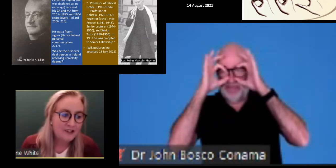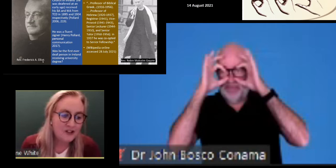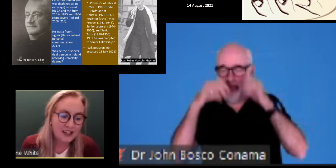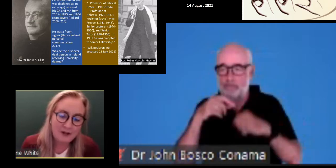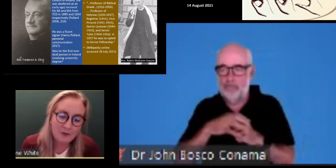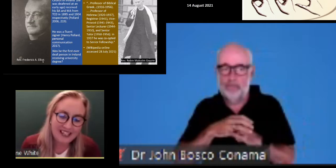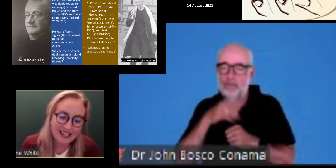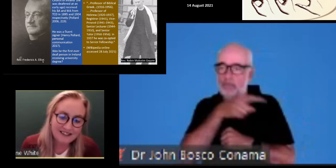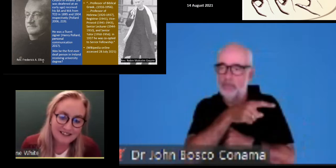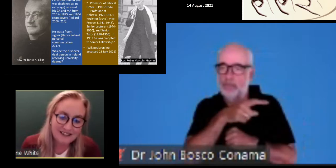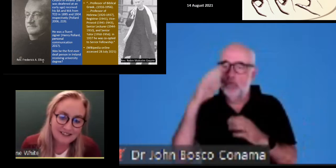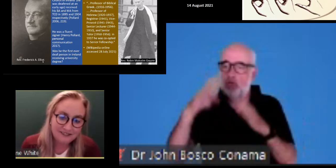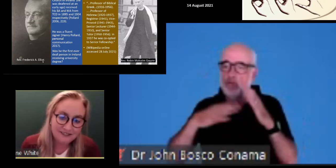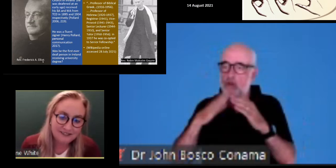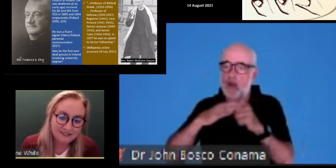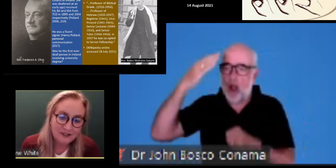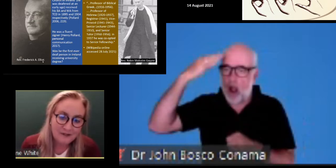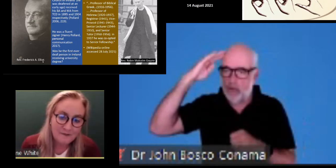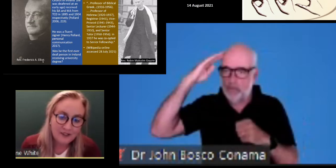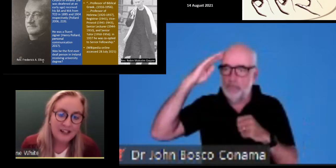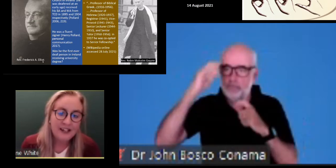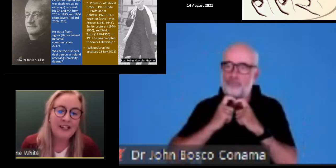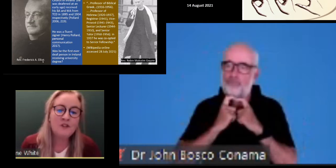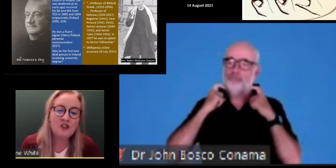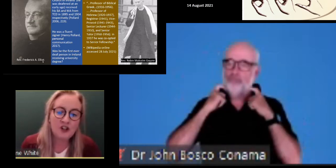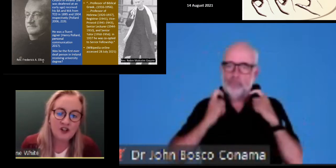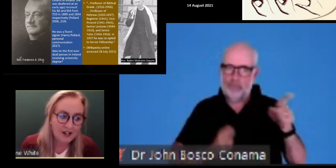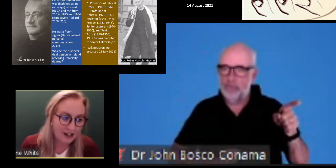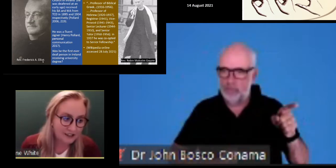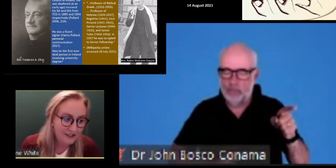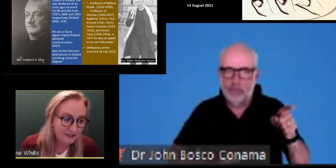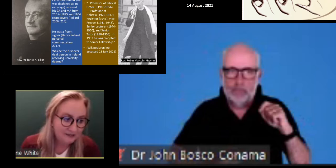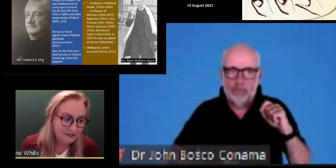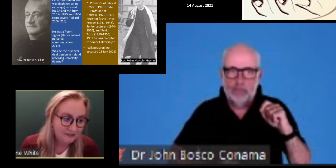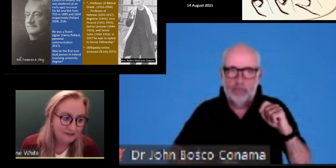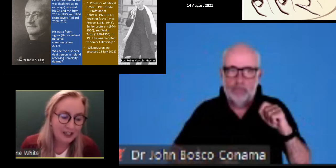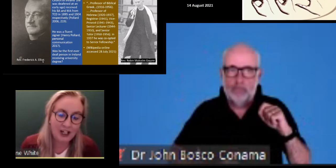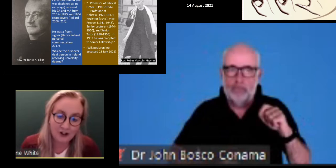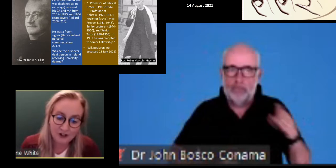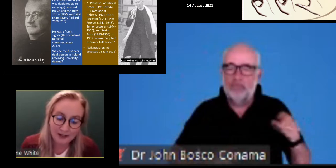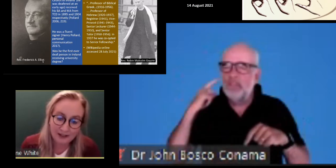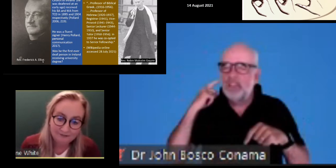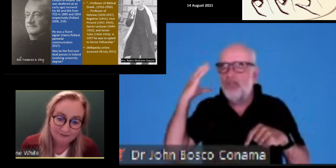the gentleman with the glasses. He was Church of Ireland, a clergyman,